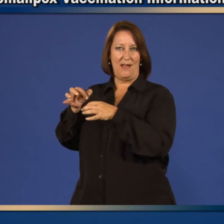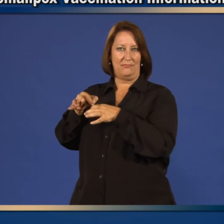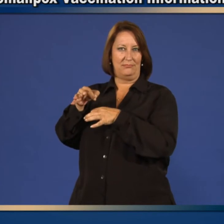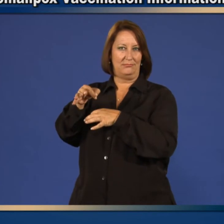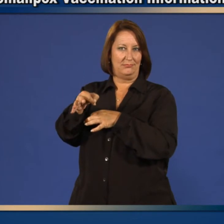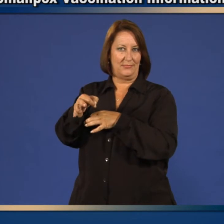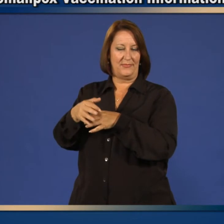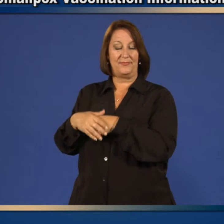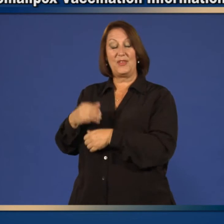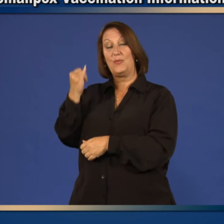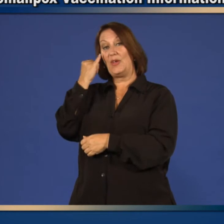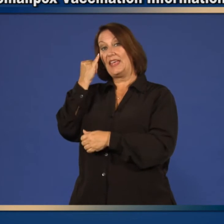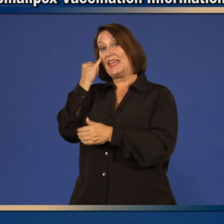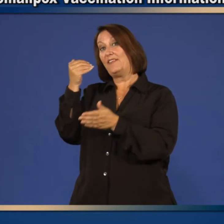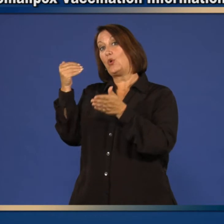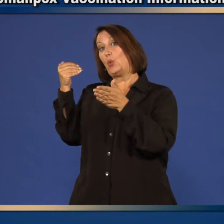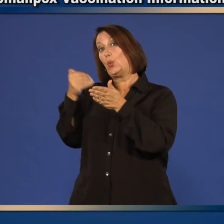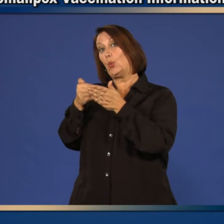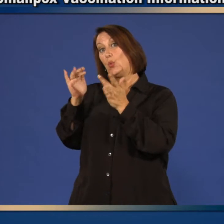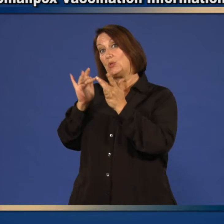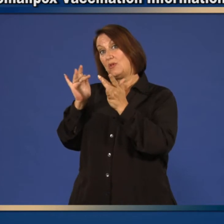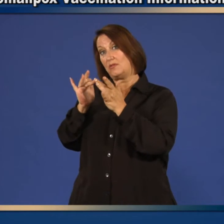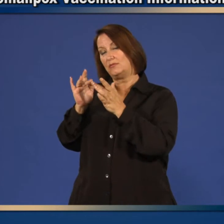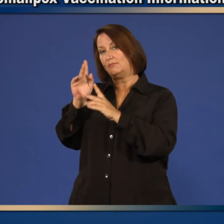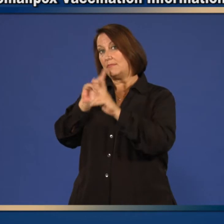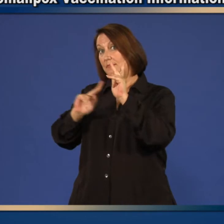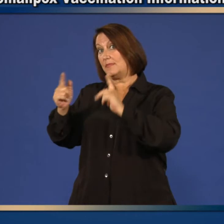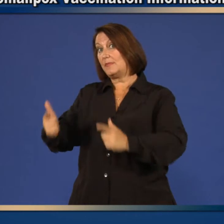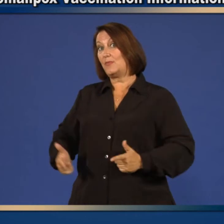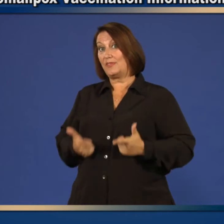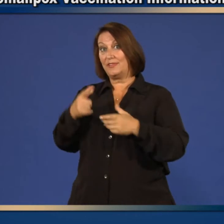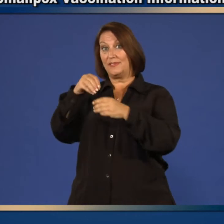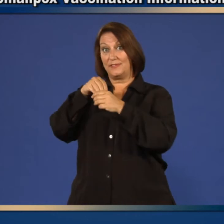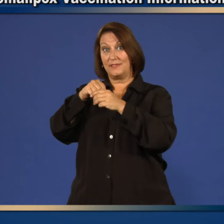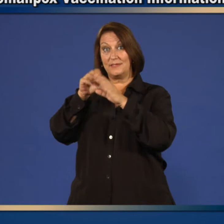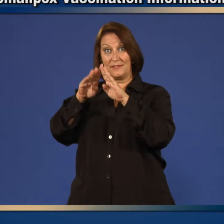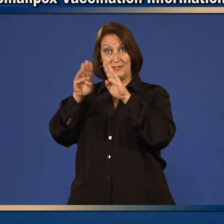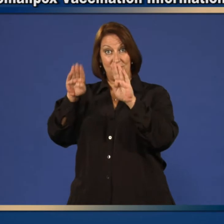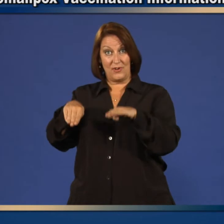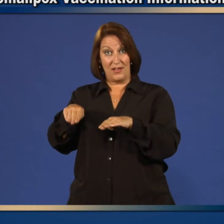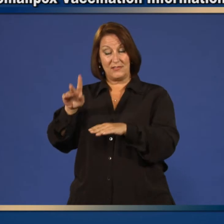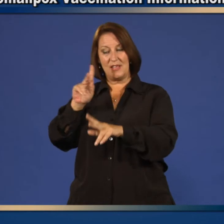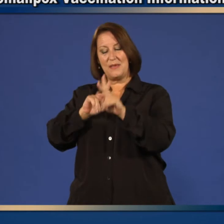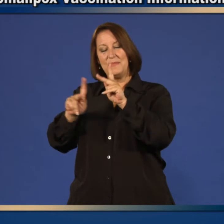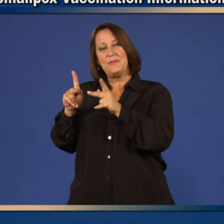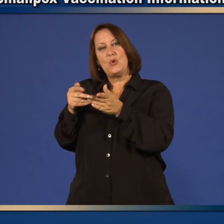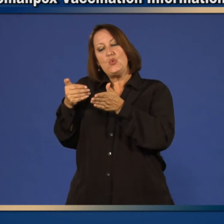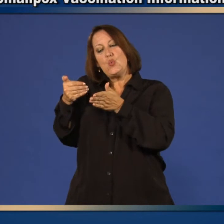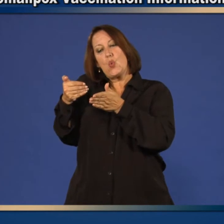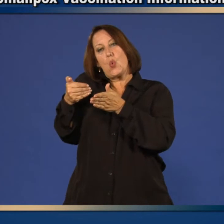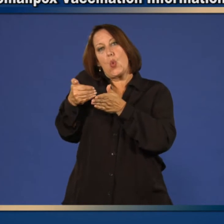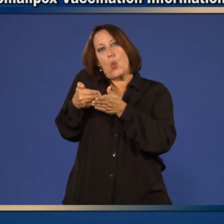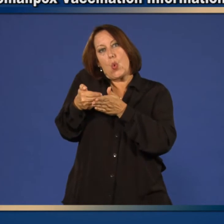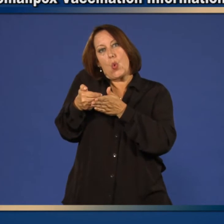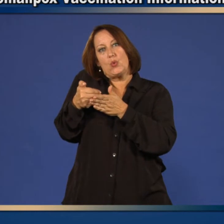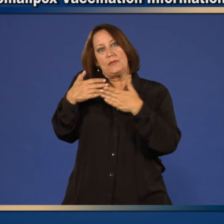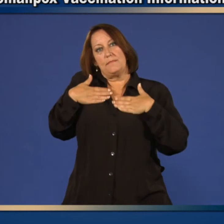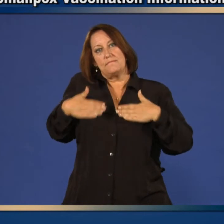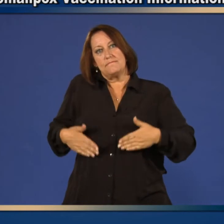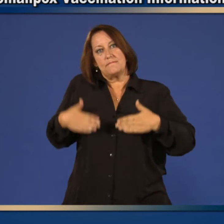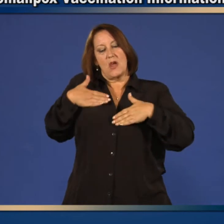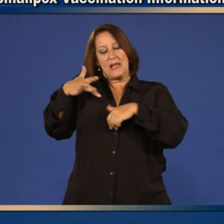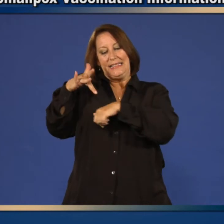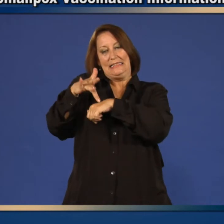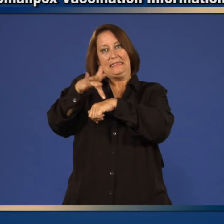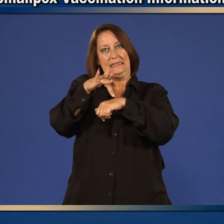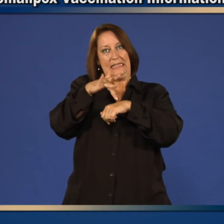A close contact includes anyone living in your household and anyone you have close physical contact